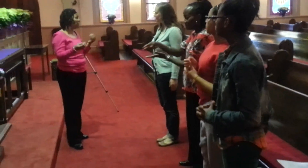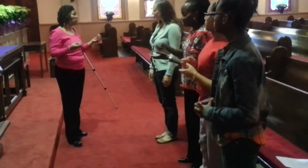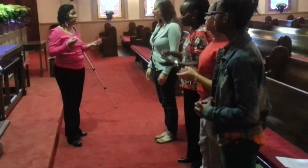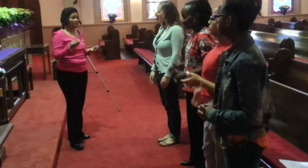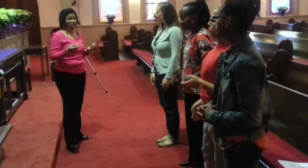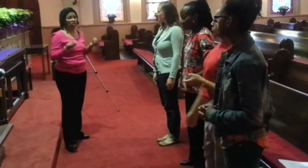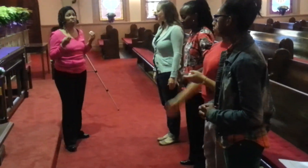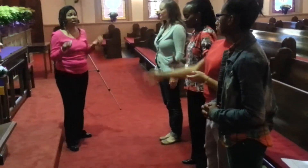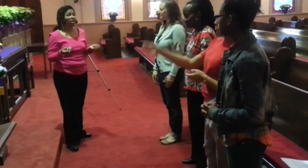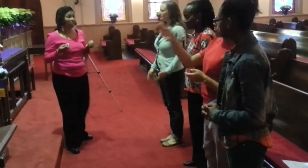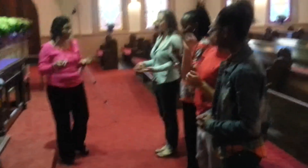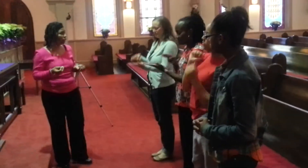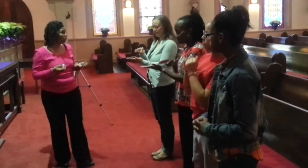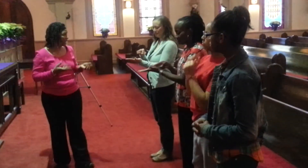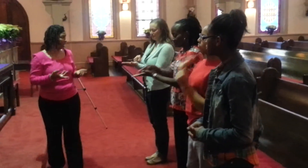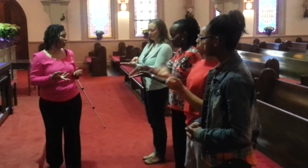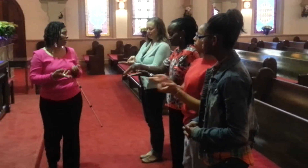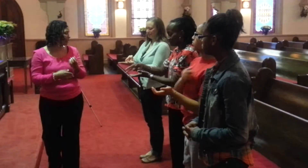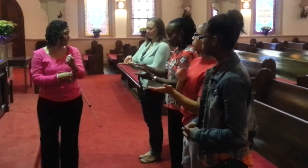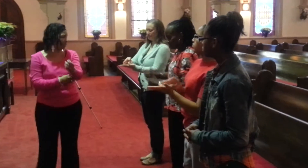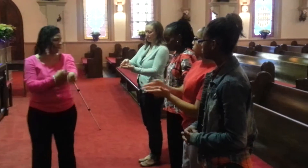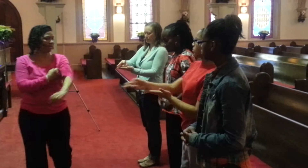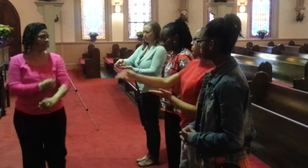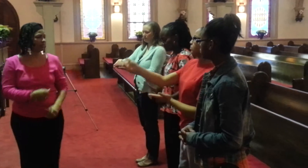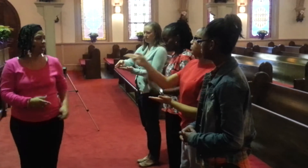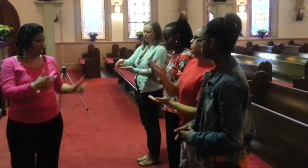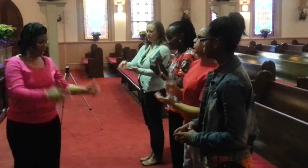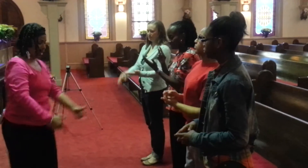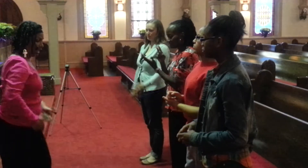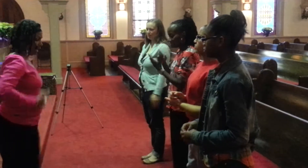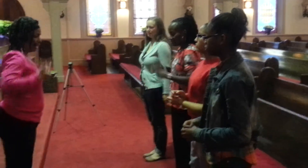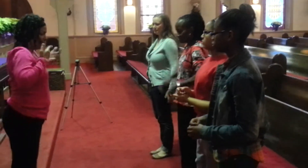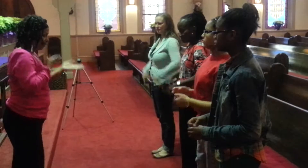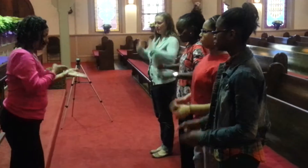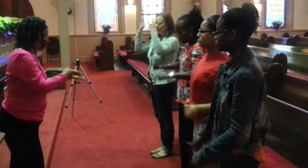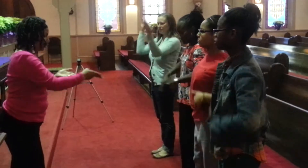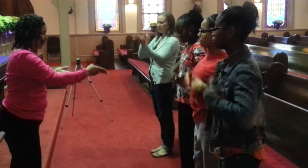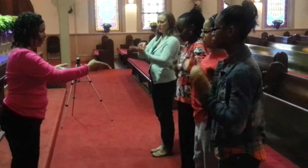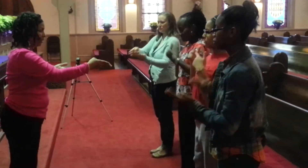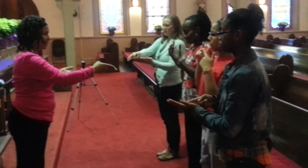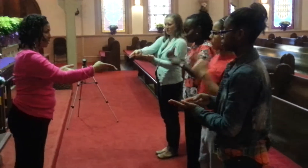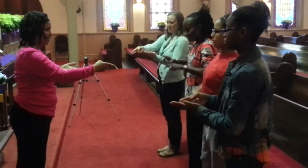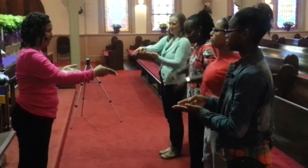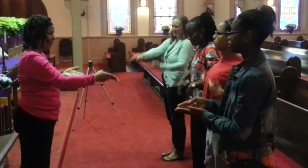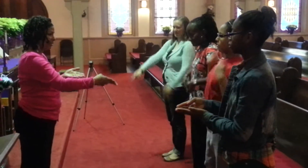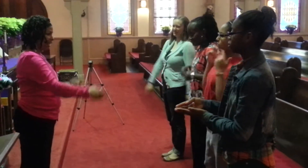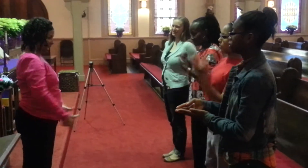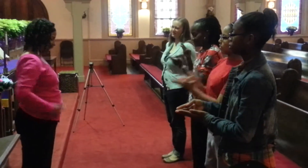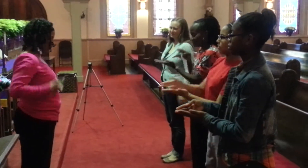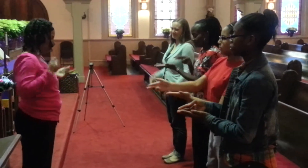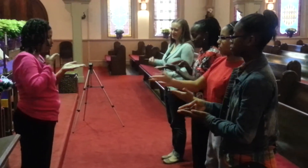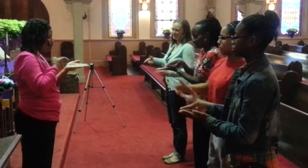give you directions by telling you the handshakes. Okay? The living truth. Living truth.